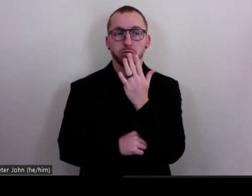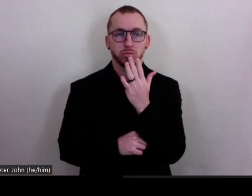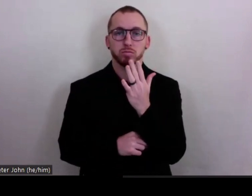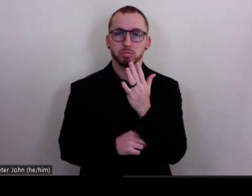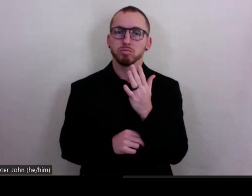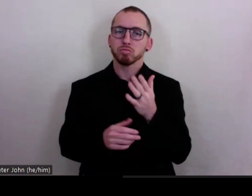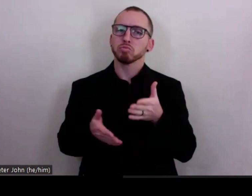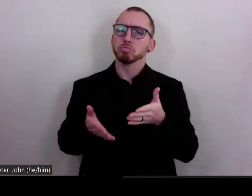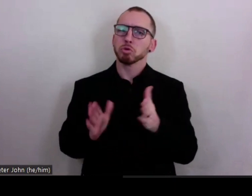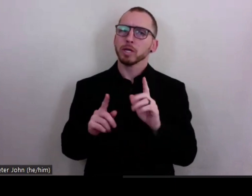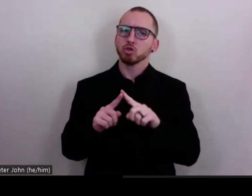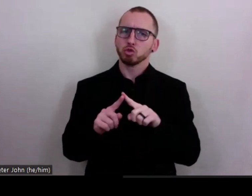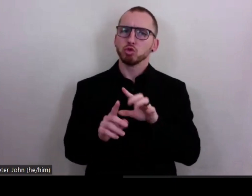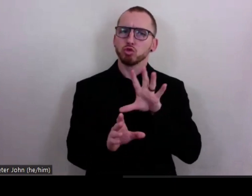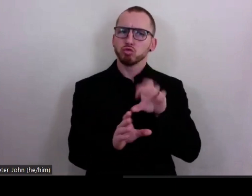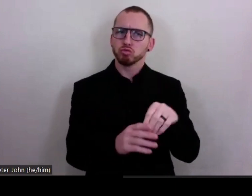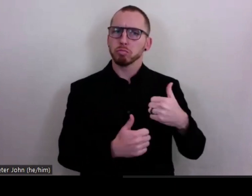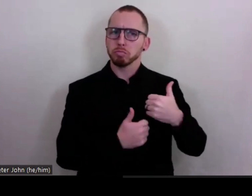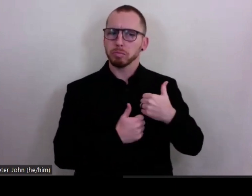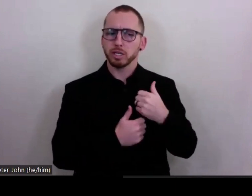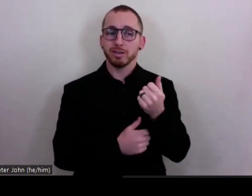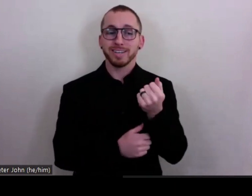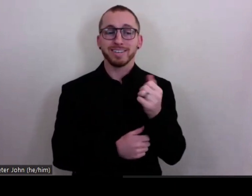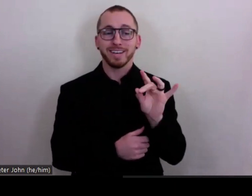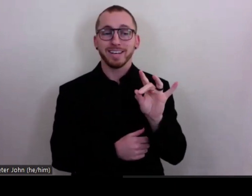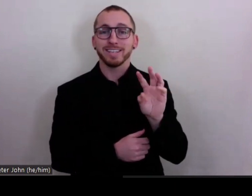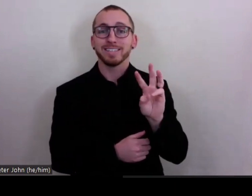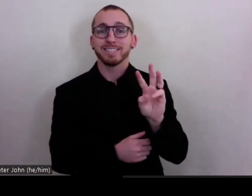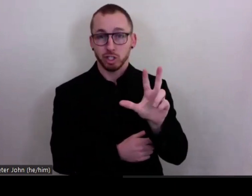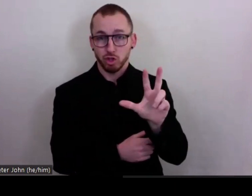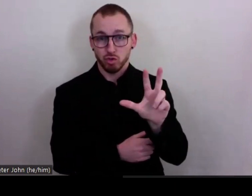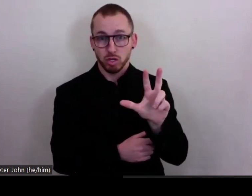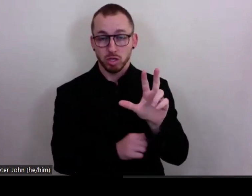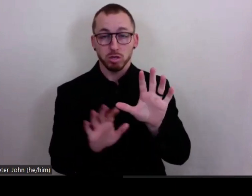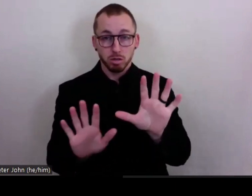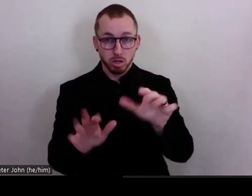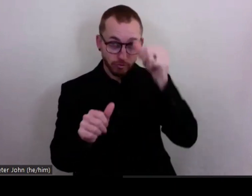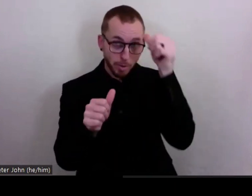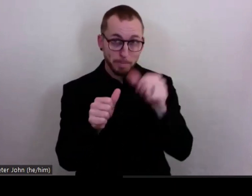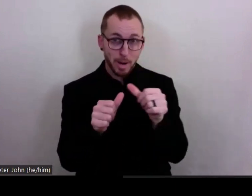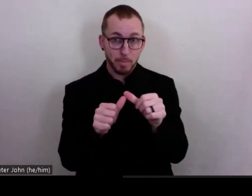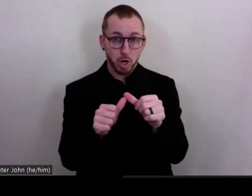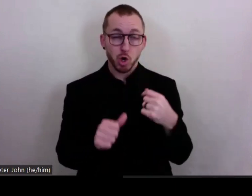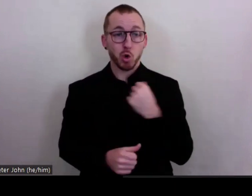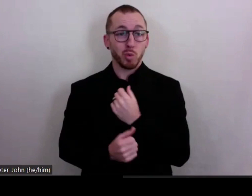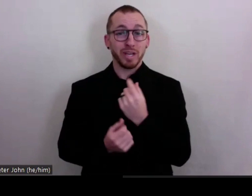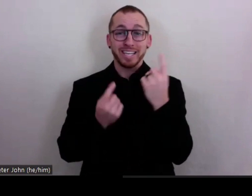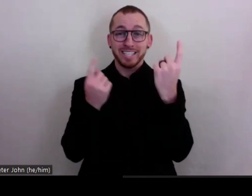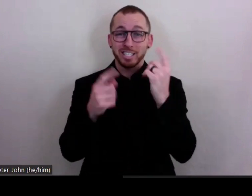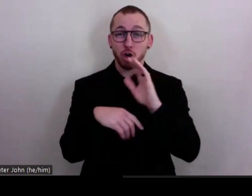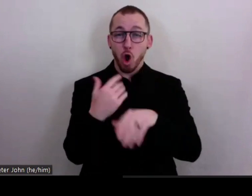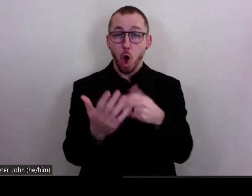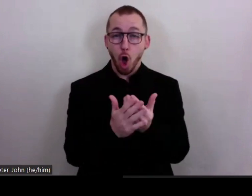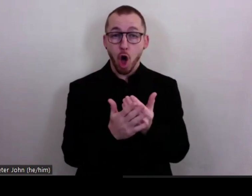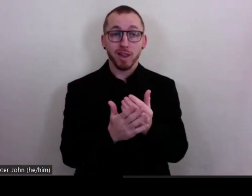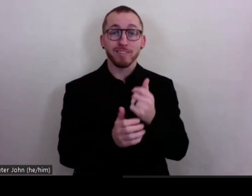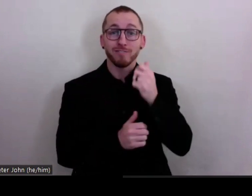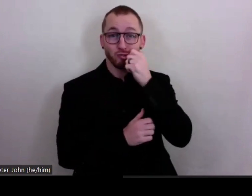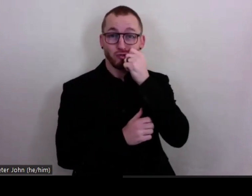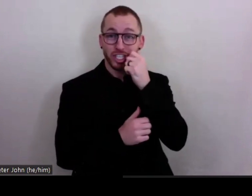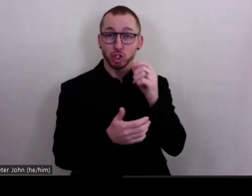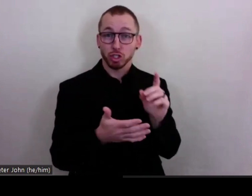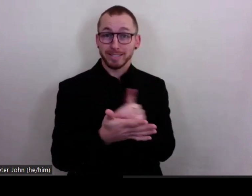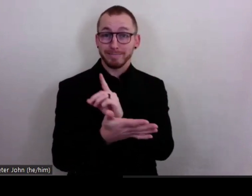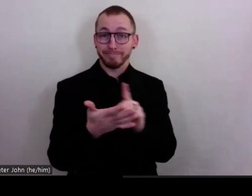keep that in mind, okay? Because when we look at all the racial disparities that have occurred since that period of